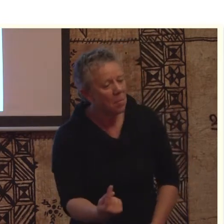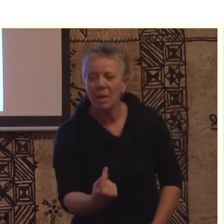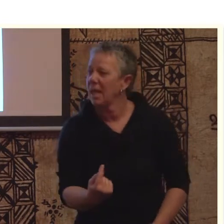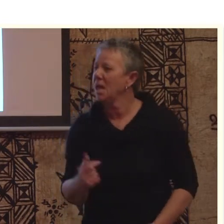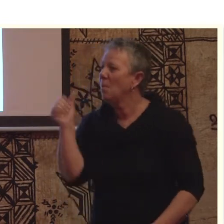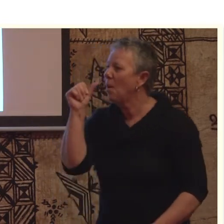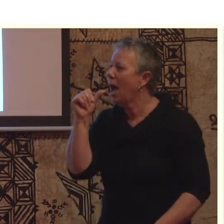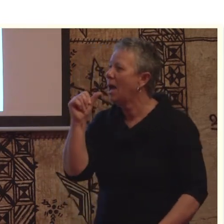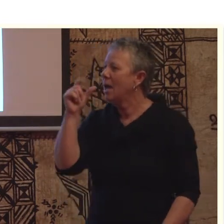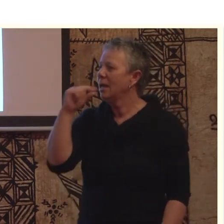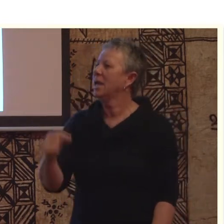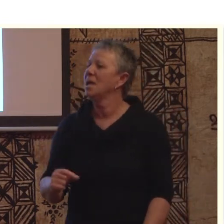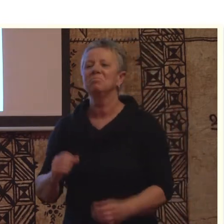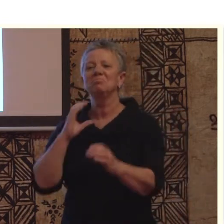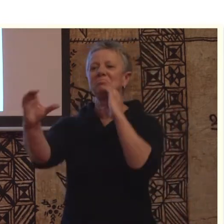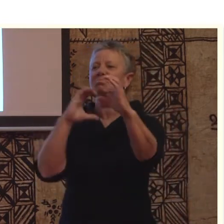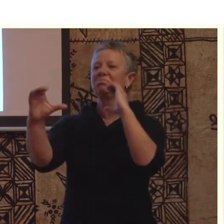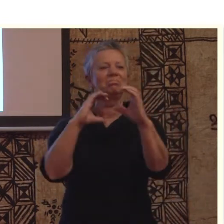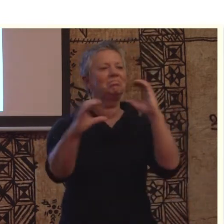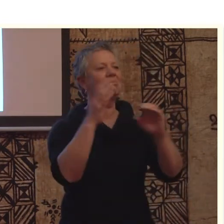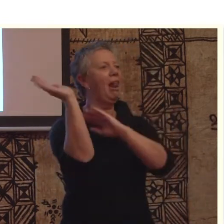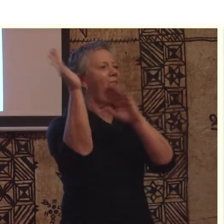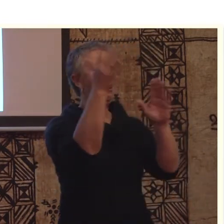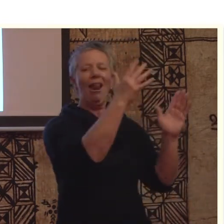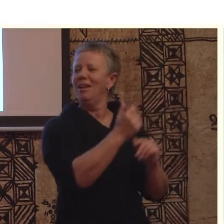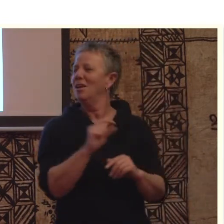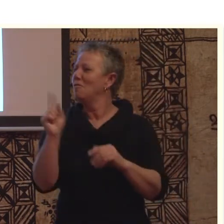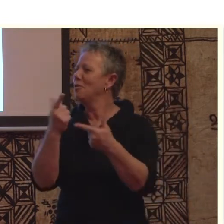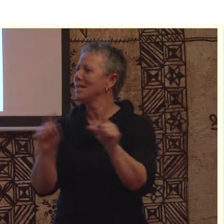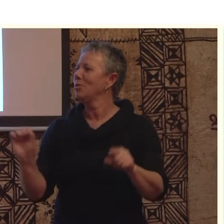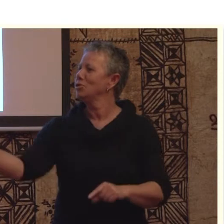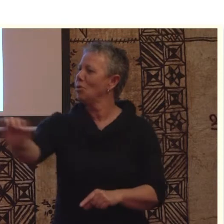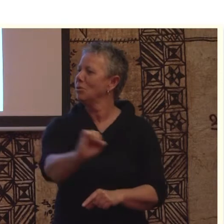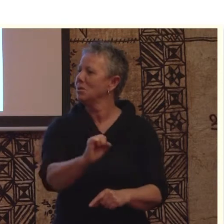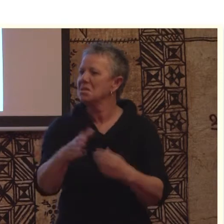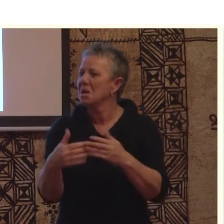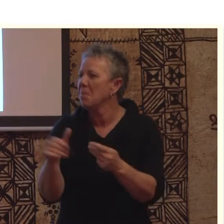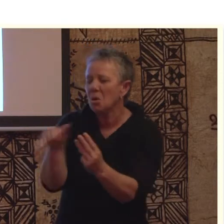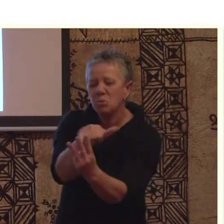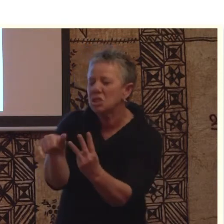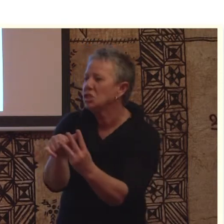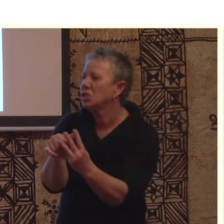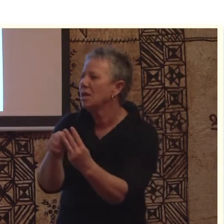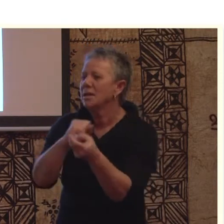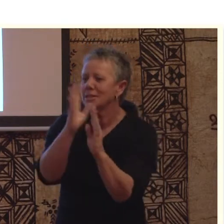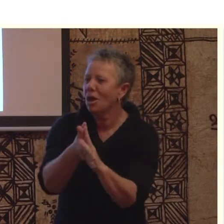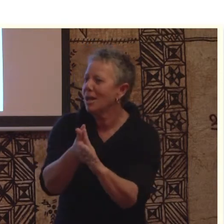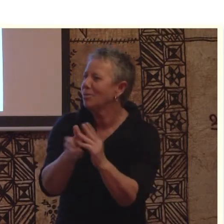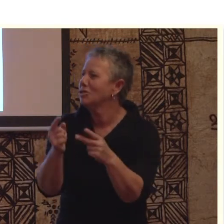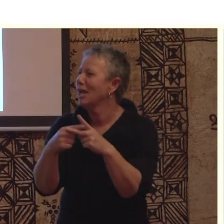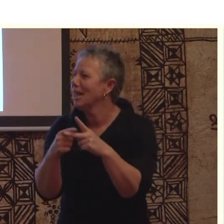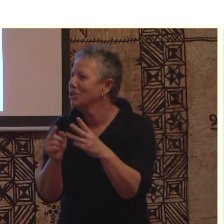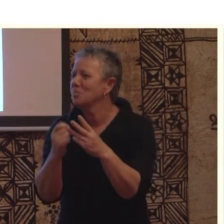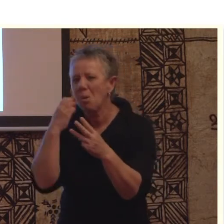able to start communicating in your first language, whether that's New Zealand Sign Language or Māori or English, and that the person behind there will be able